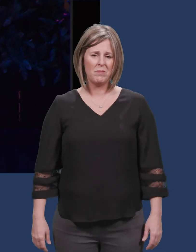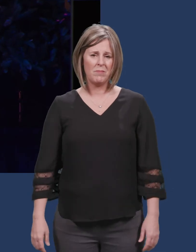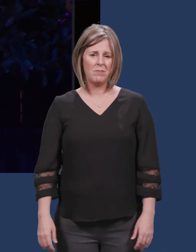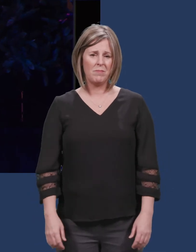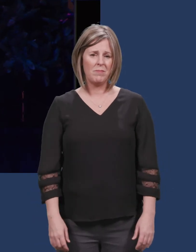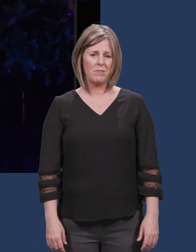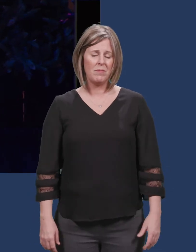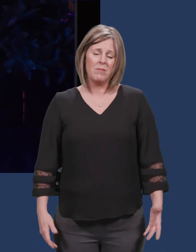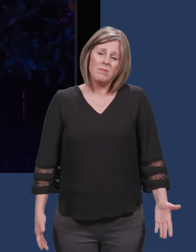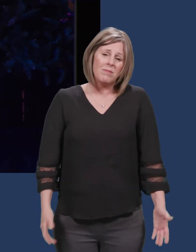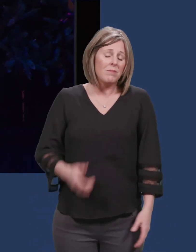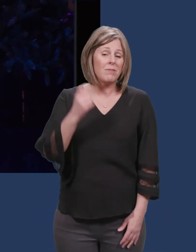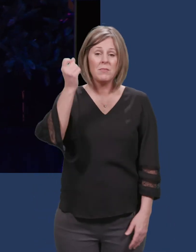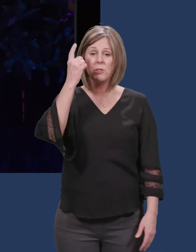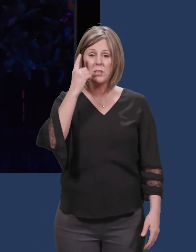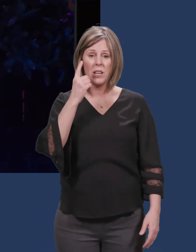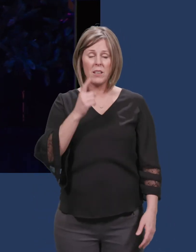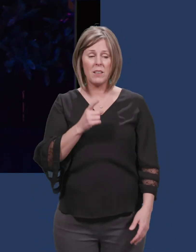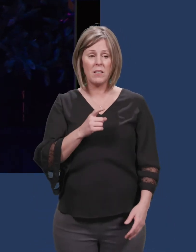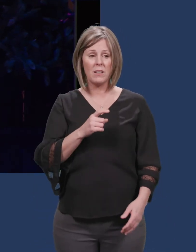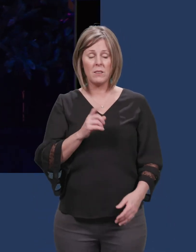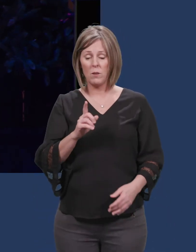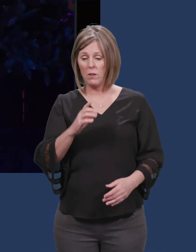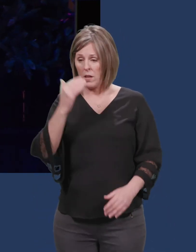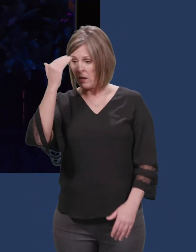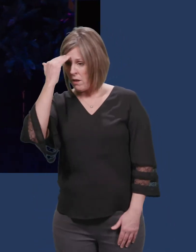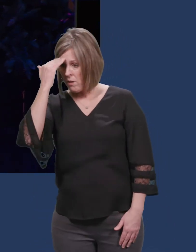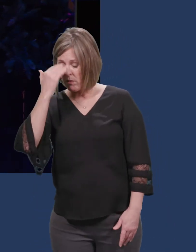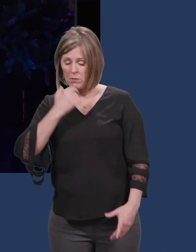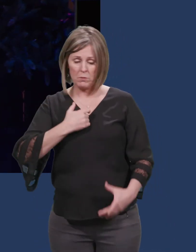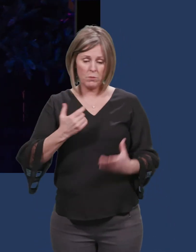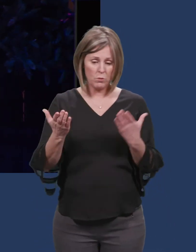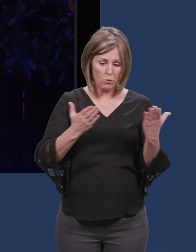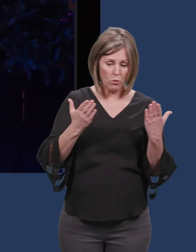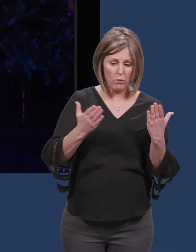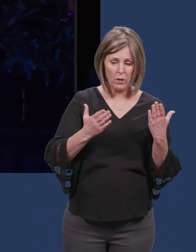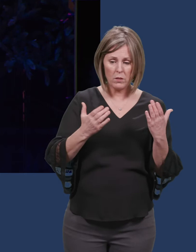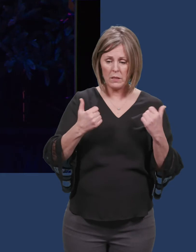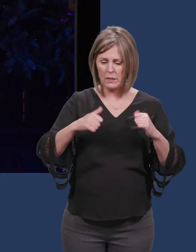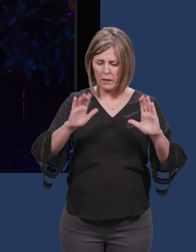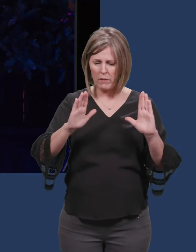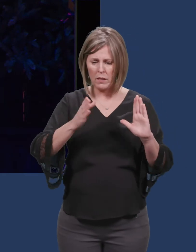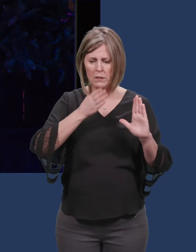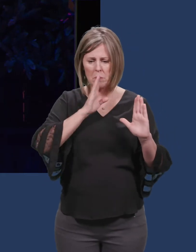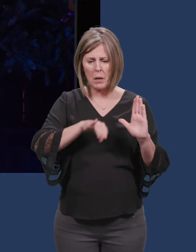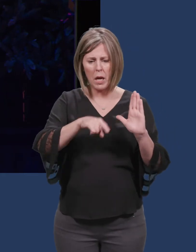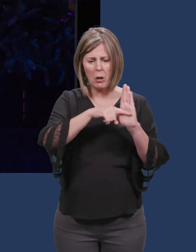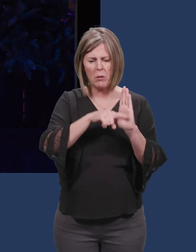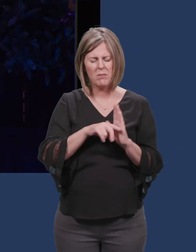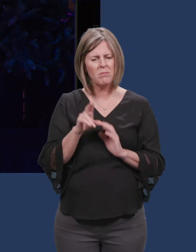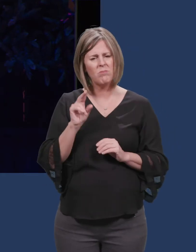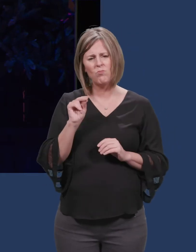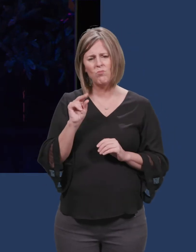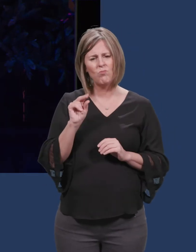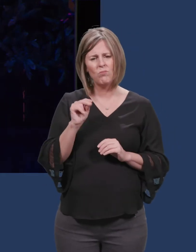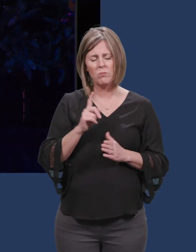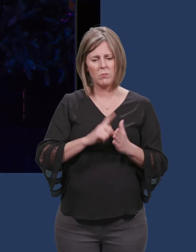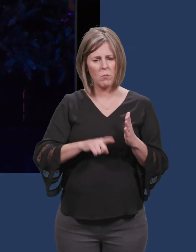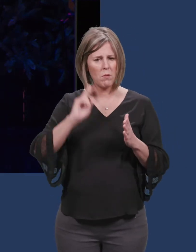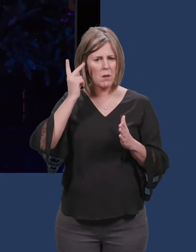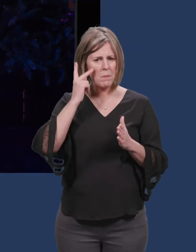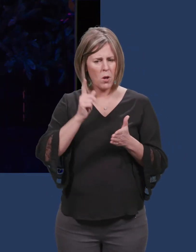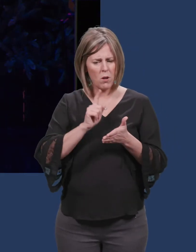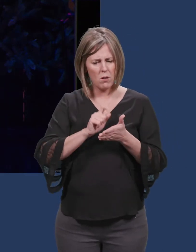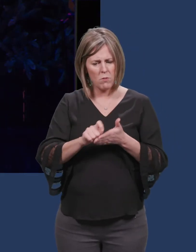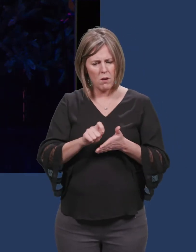it's not as if knowledge and service and sacrifice are bad. All the things that Paul is mentioning here in